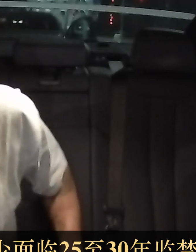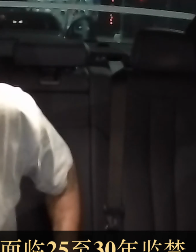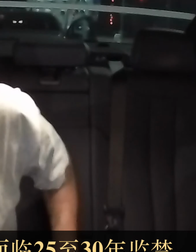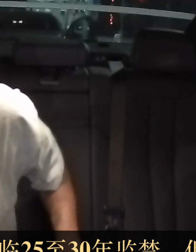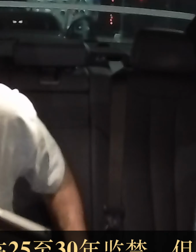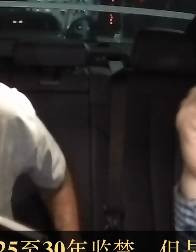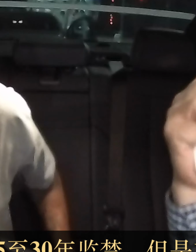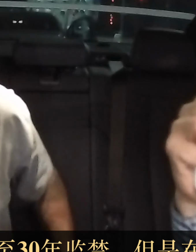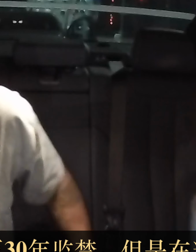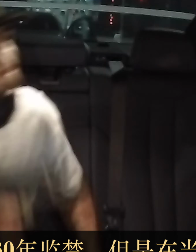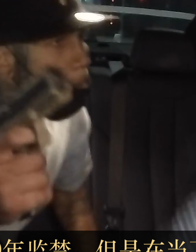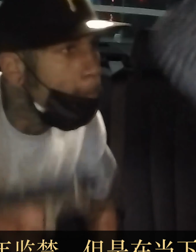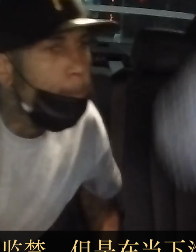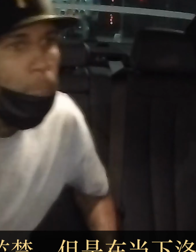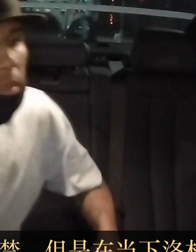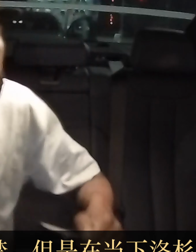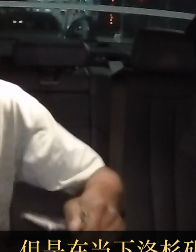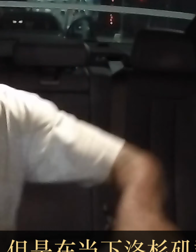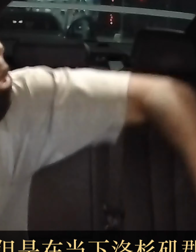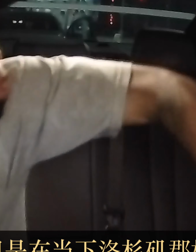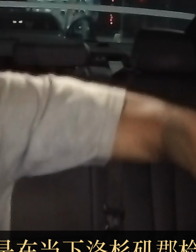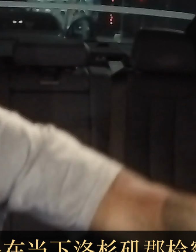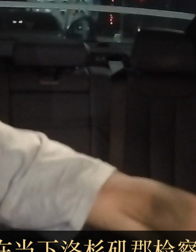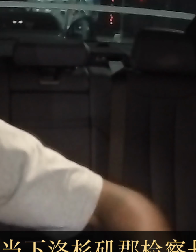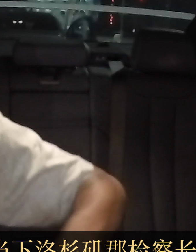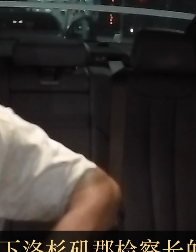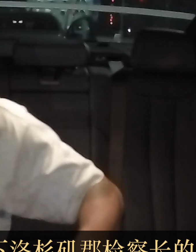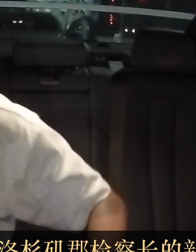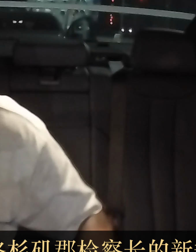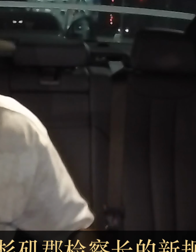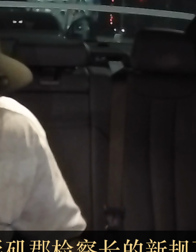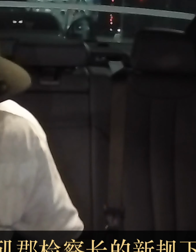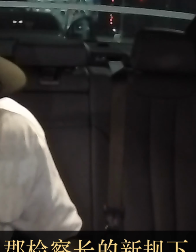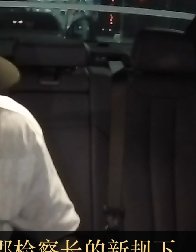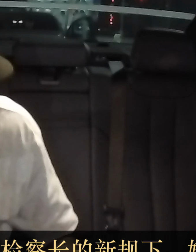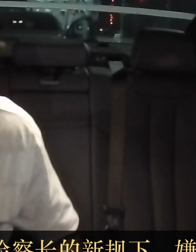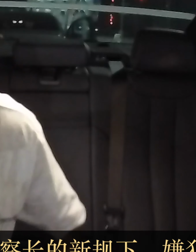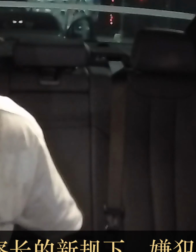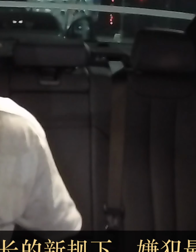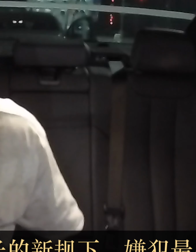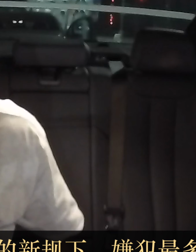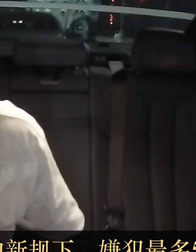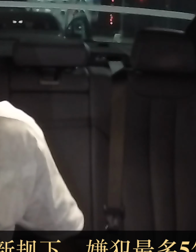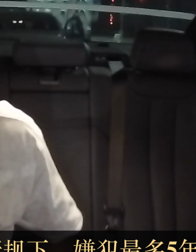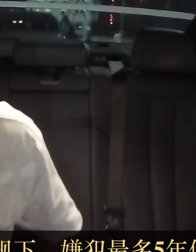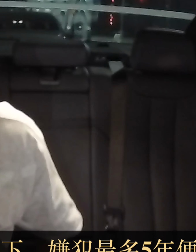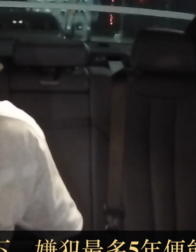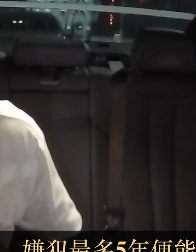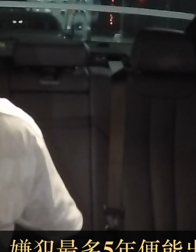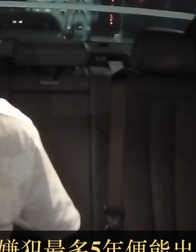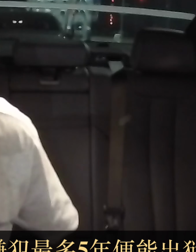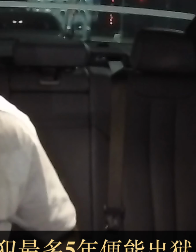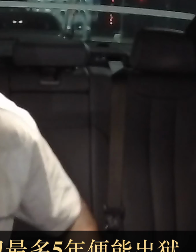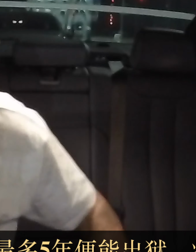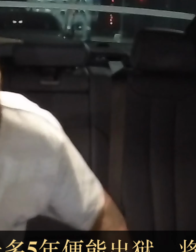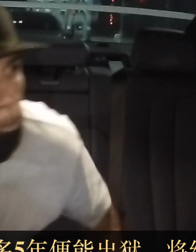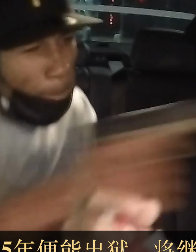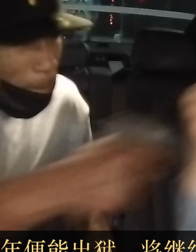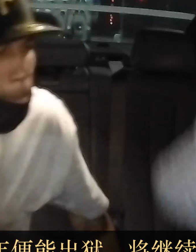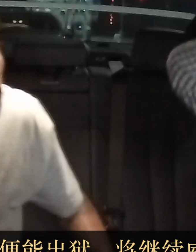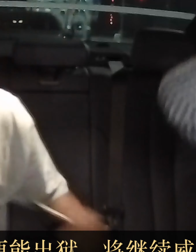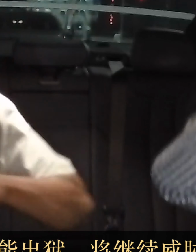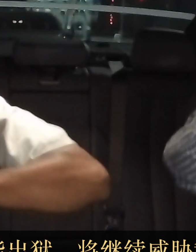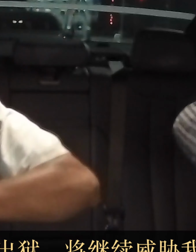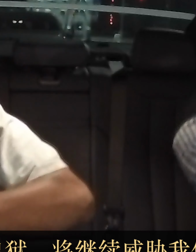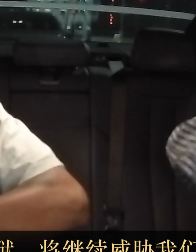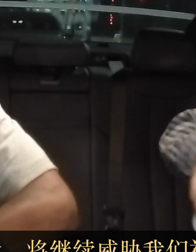current district attorney's policies, if convicted, will be out in 5 years. He should be out 25 to